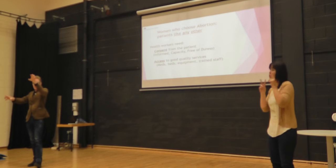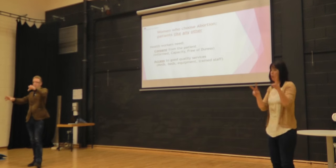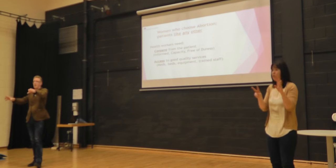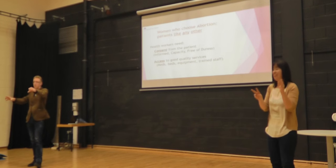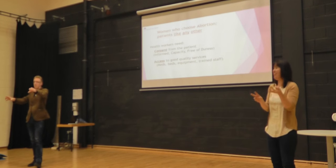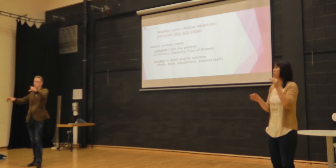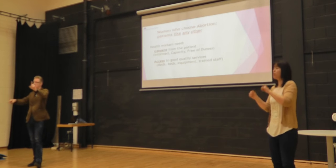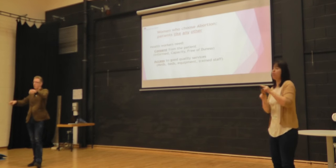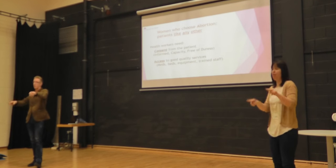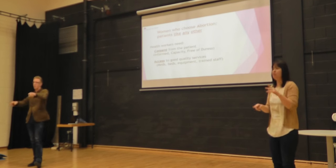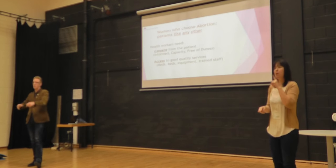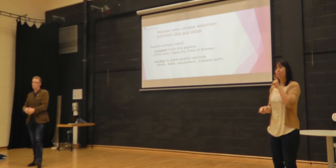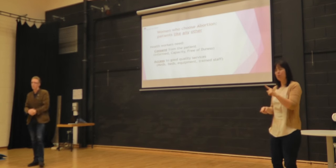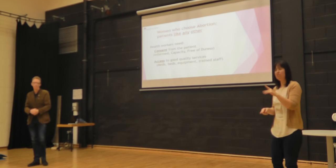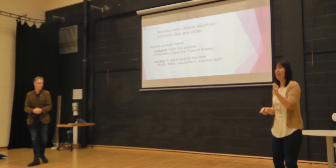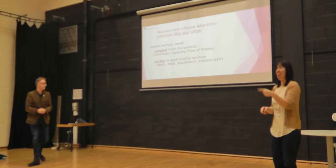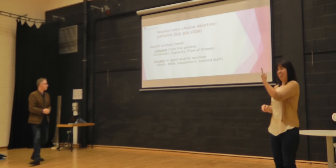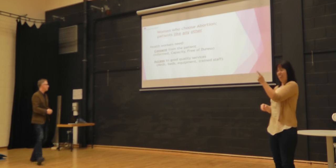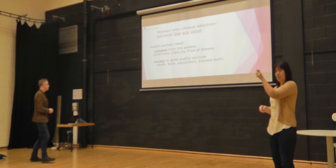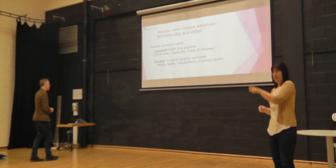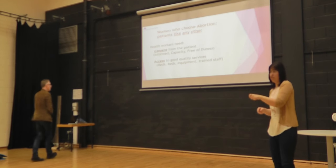be able to tell that patient what to do.